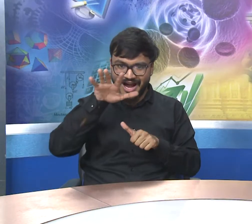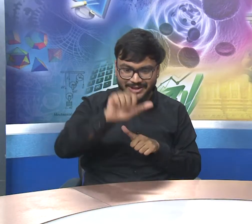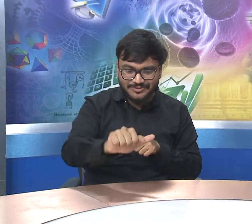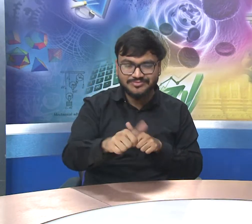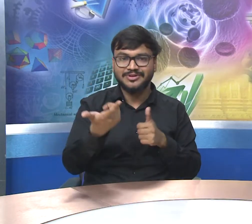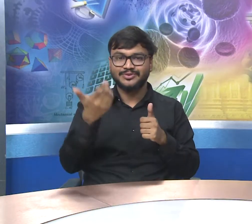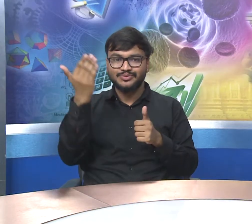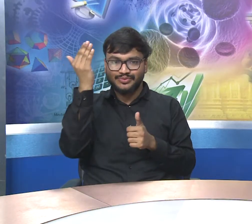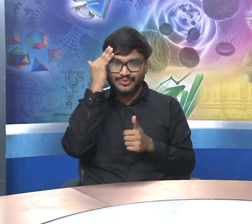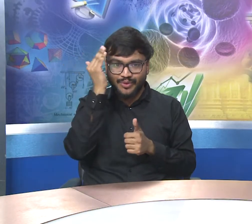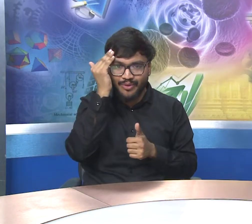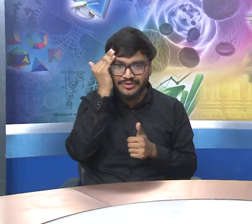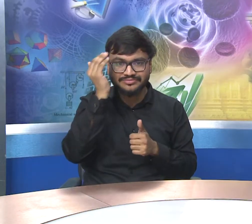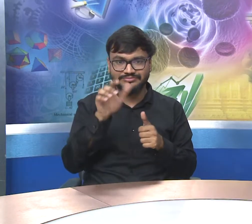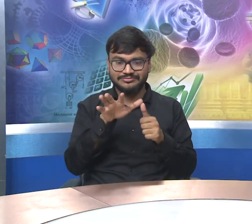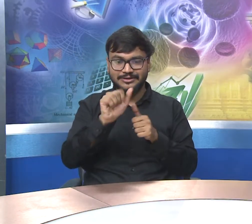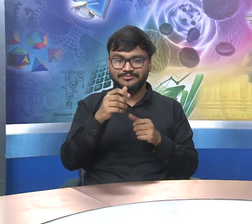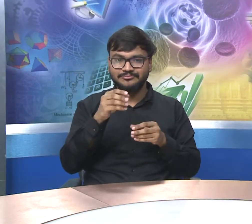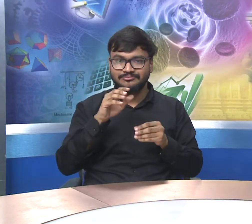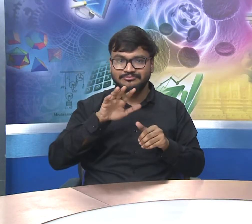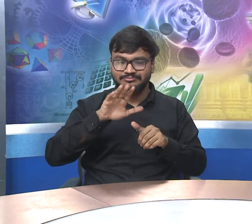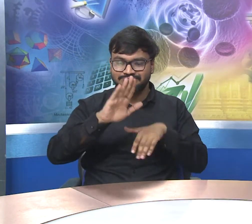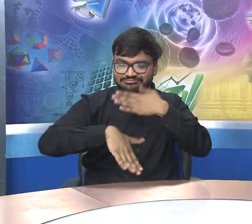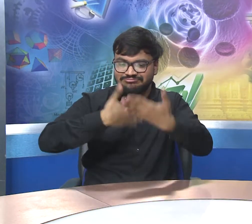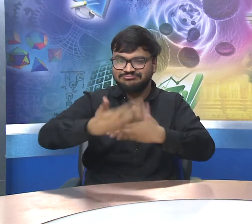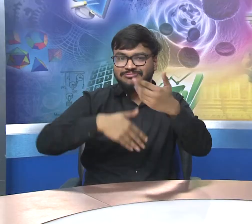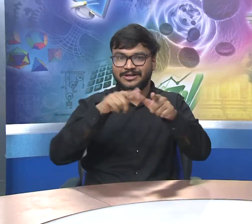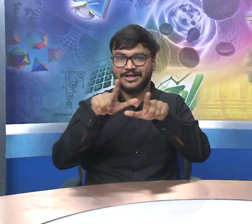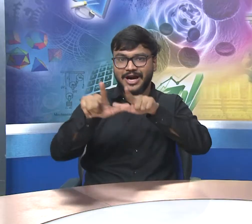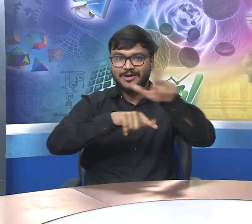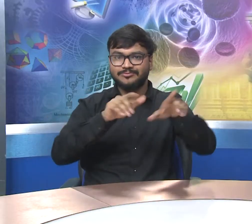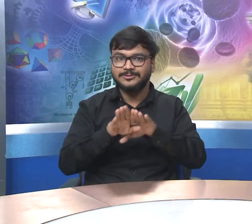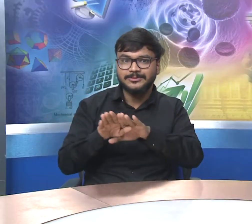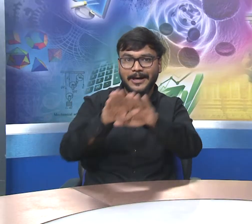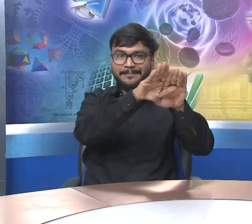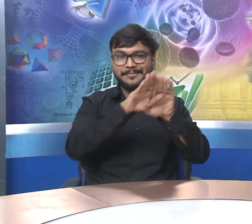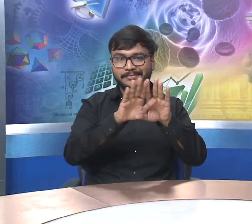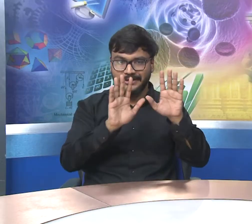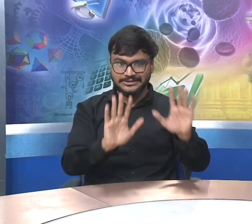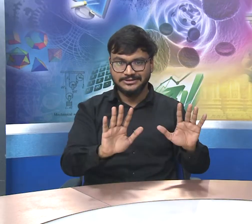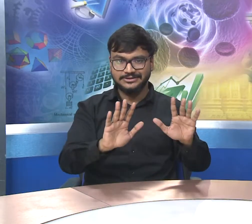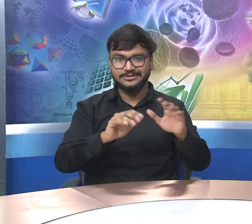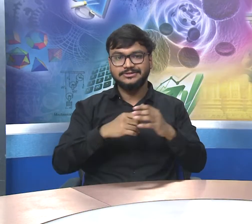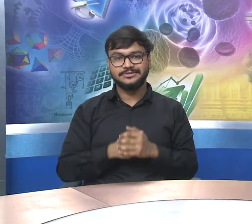People will use the standard form only if they see them frequently at school.